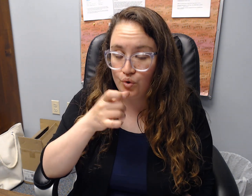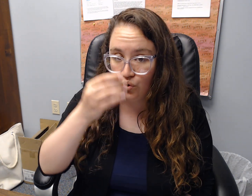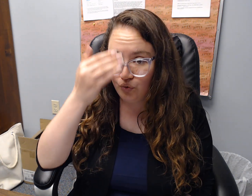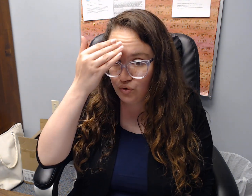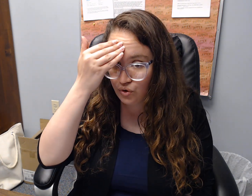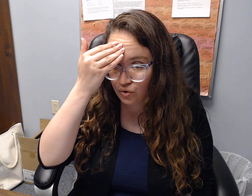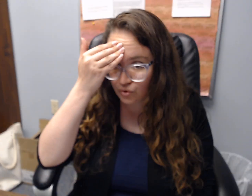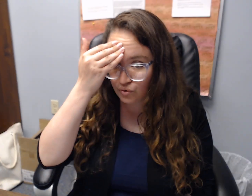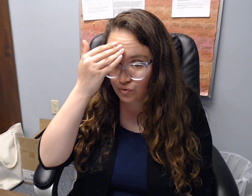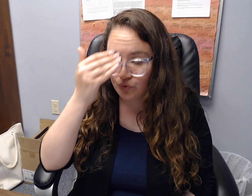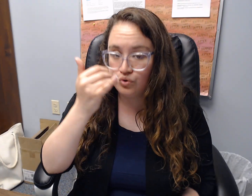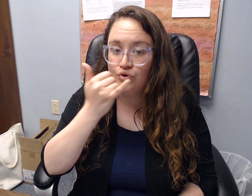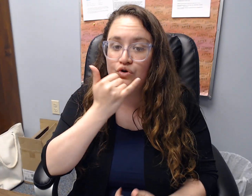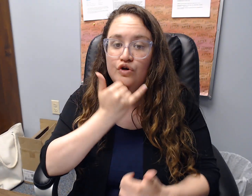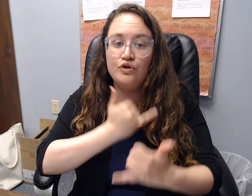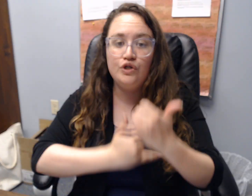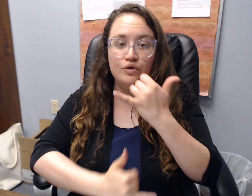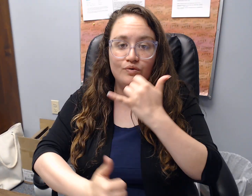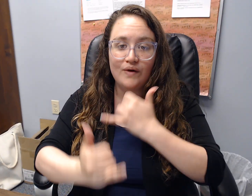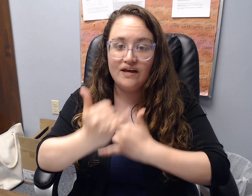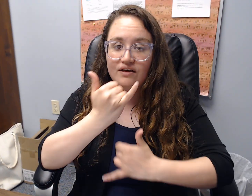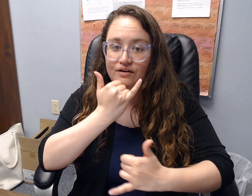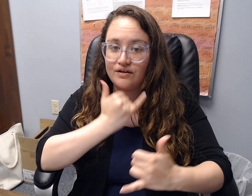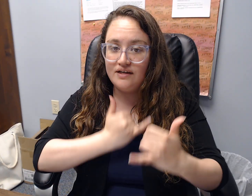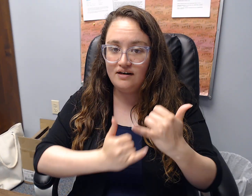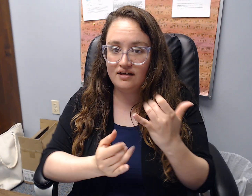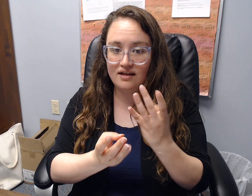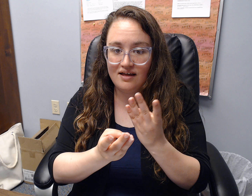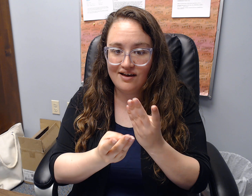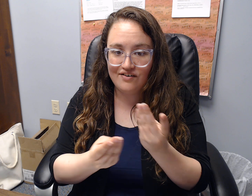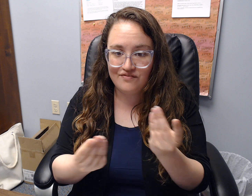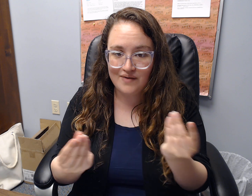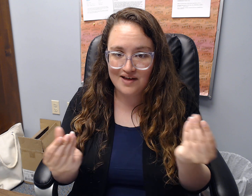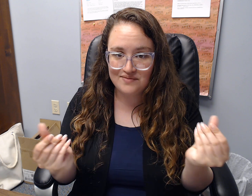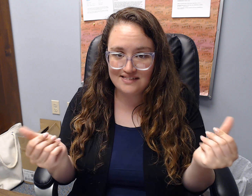Who knew you'd make good of my mistakes?